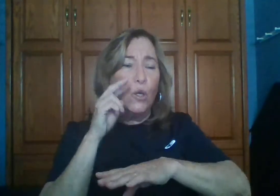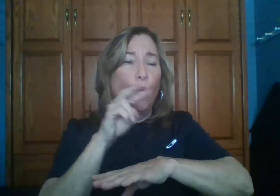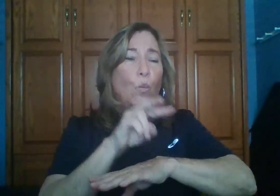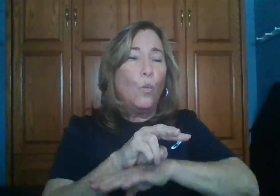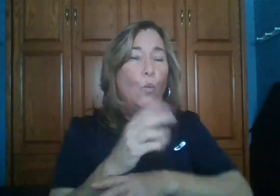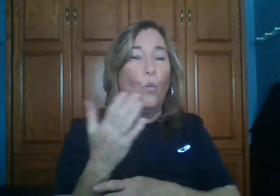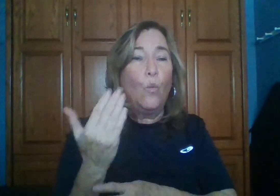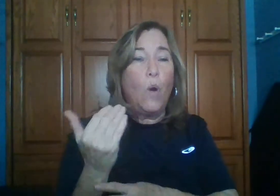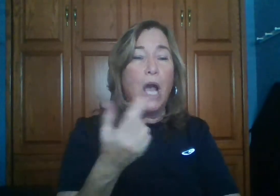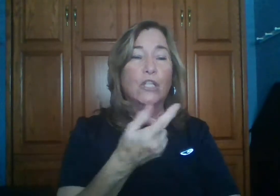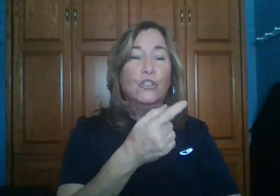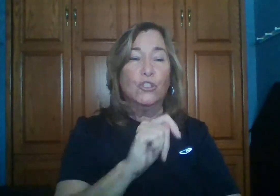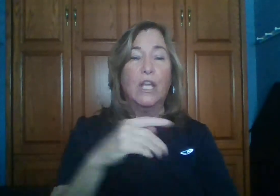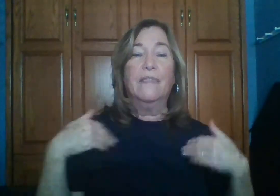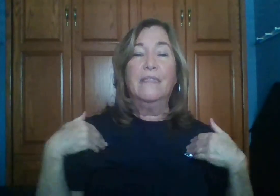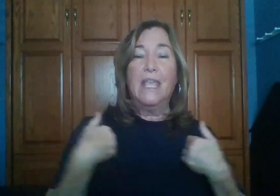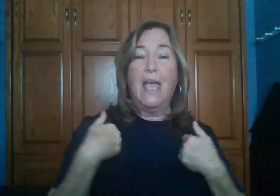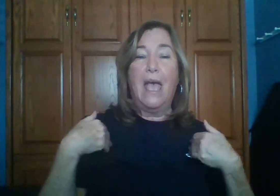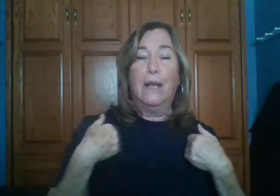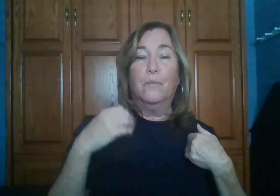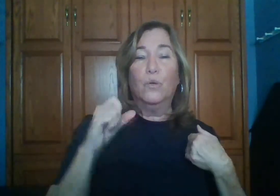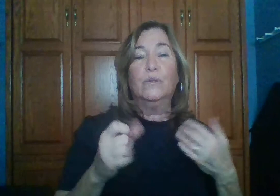the animals play. Okay. So